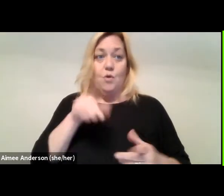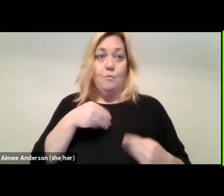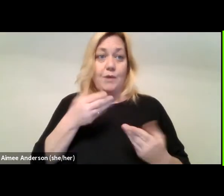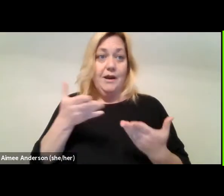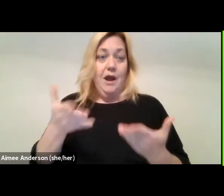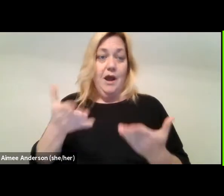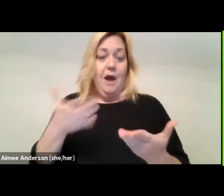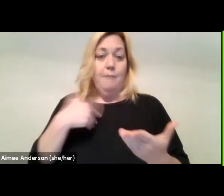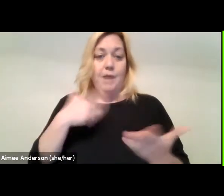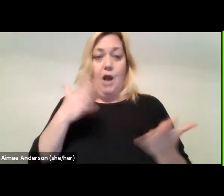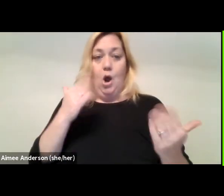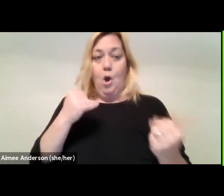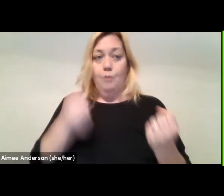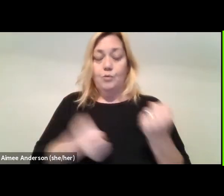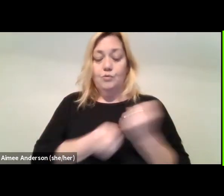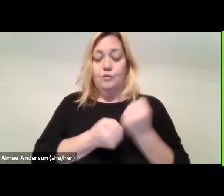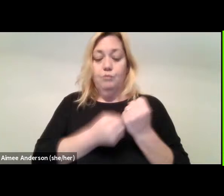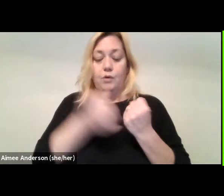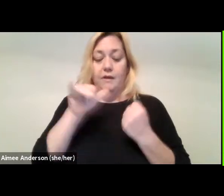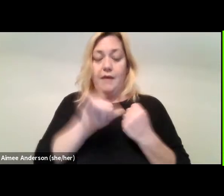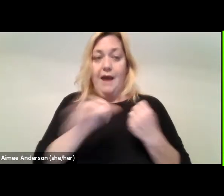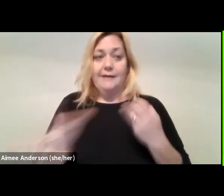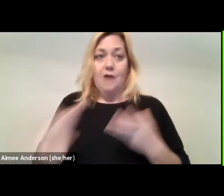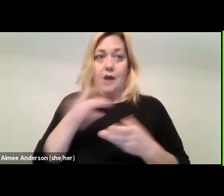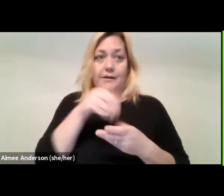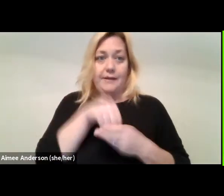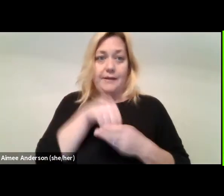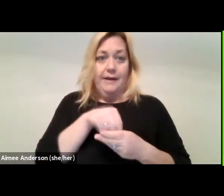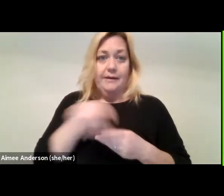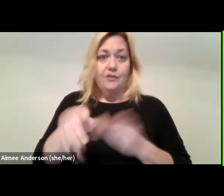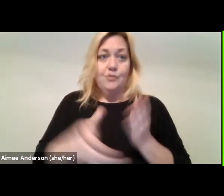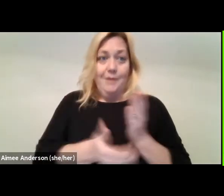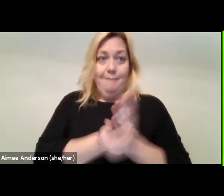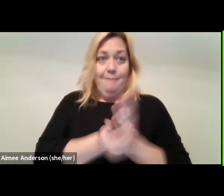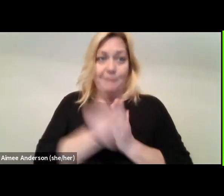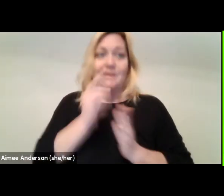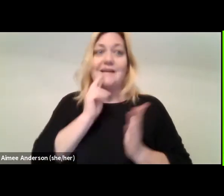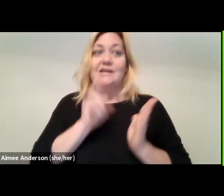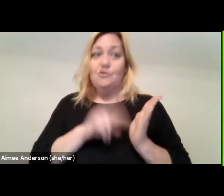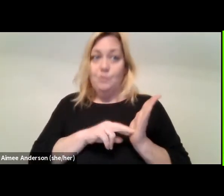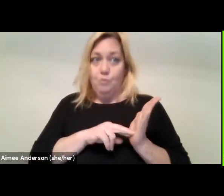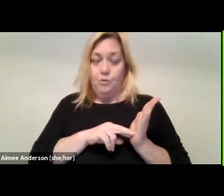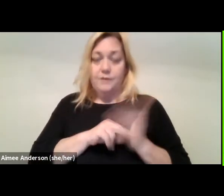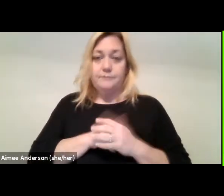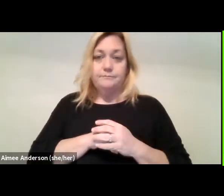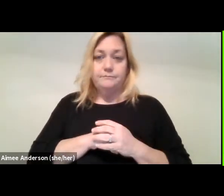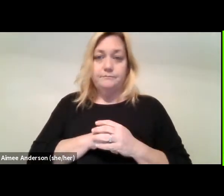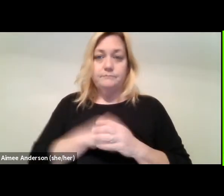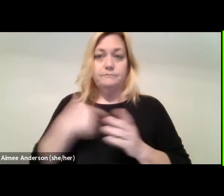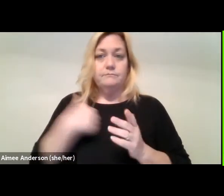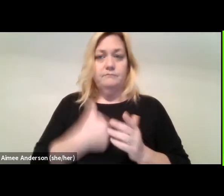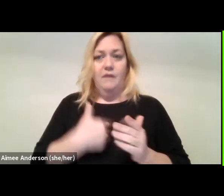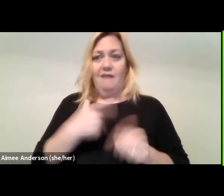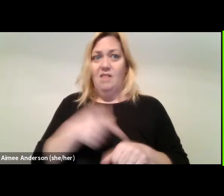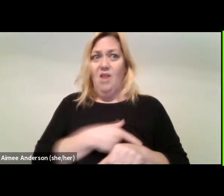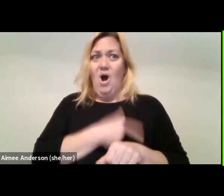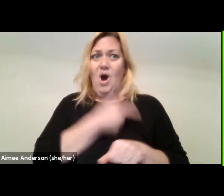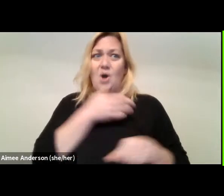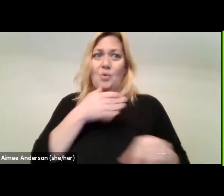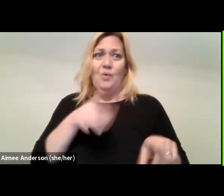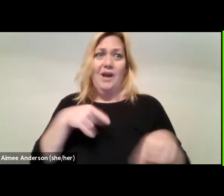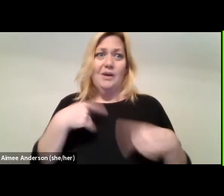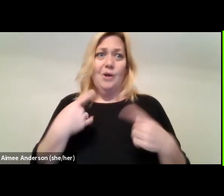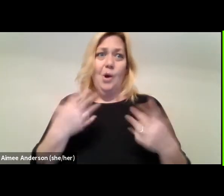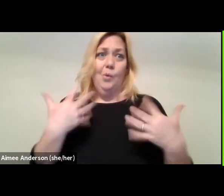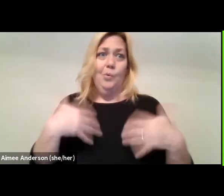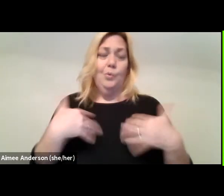would support adding that into and that amendment into this report. We have a long way to go,